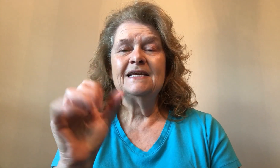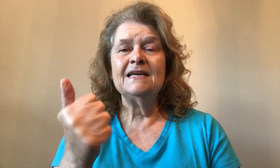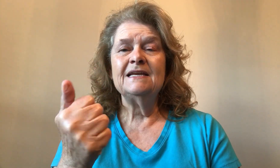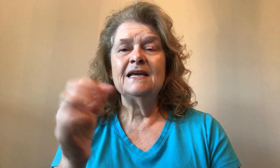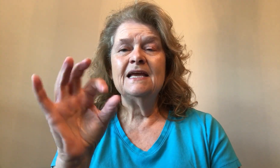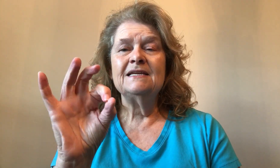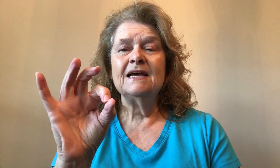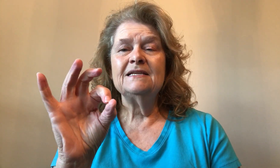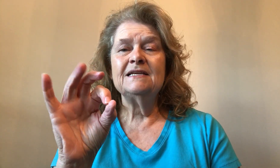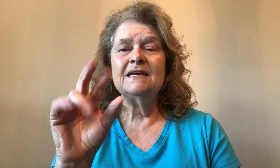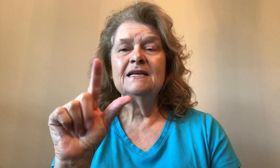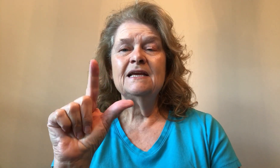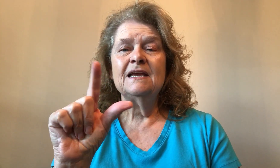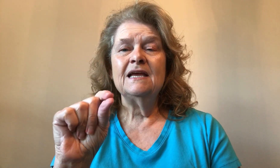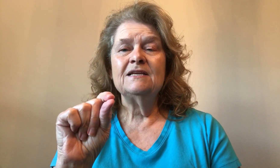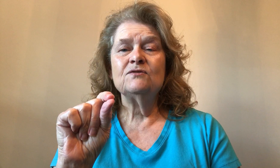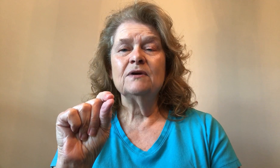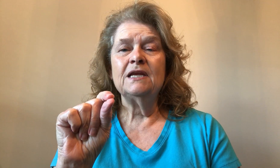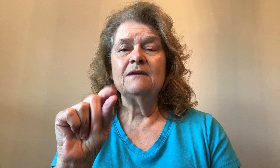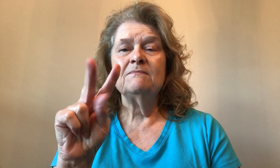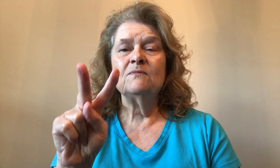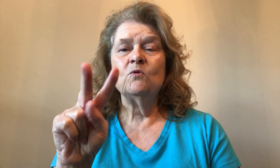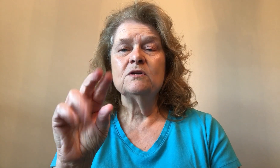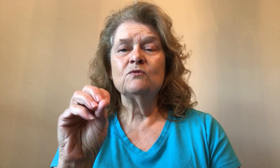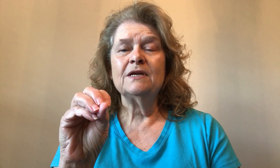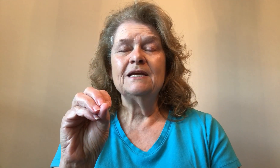18, 19, and 20, or 20.